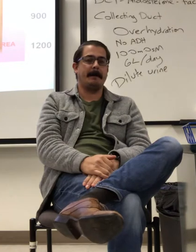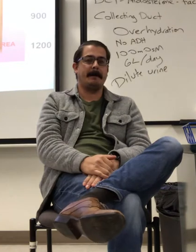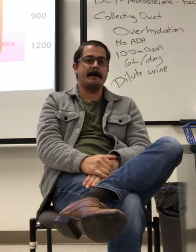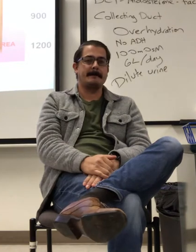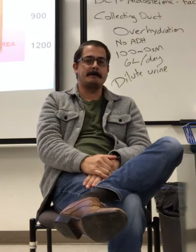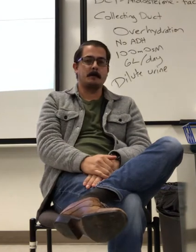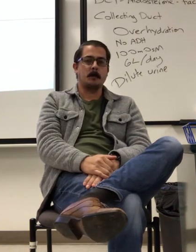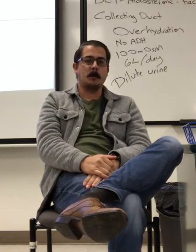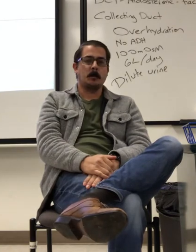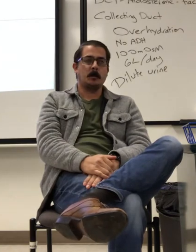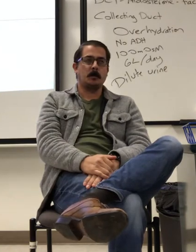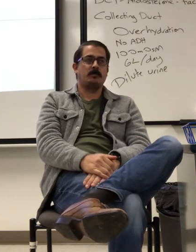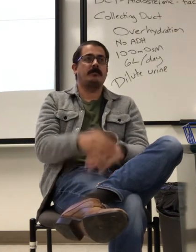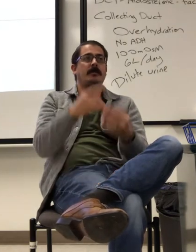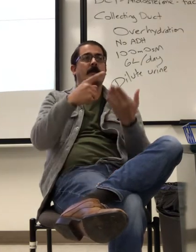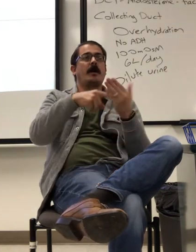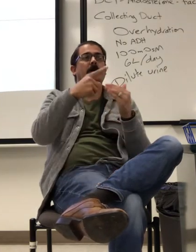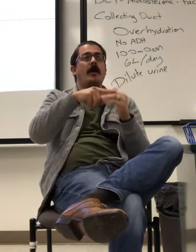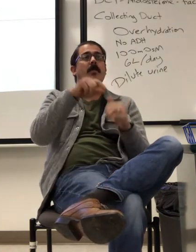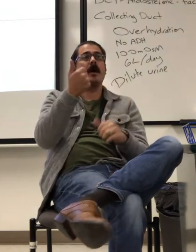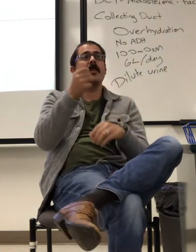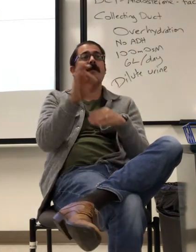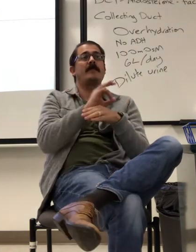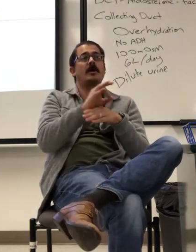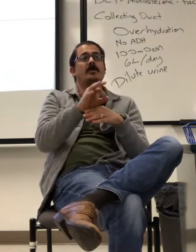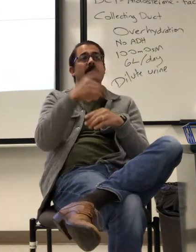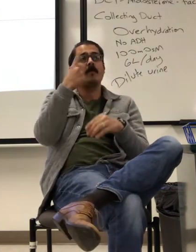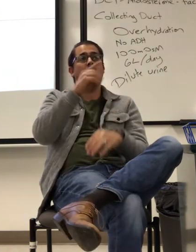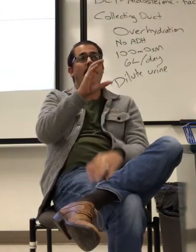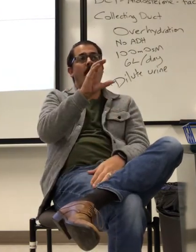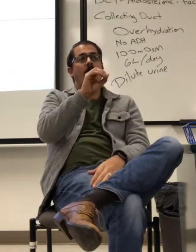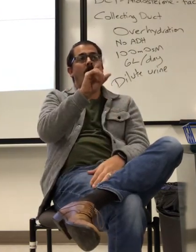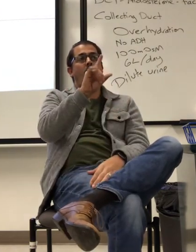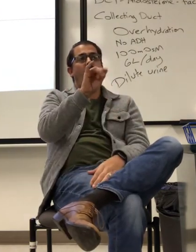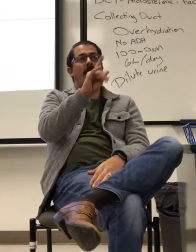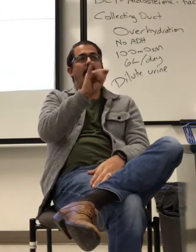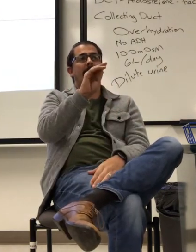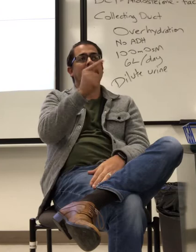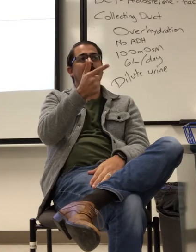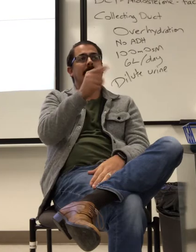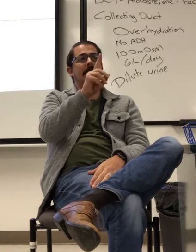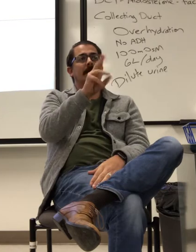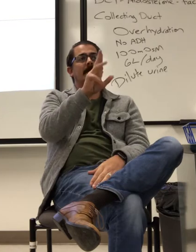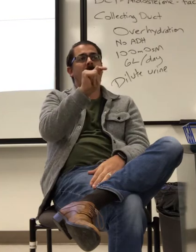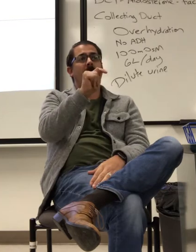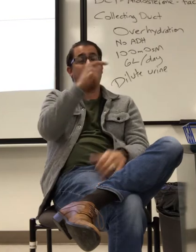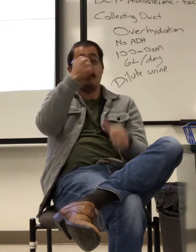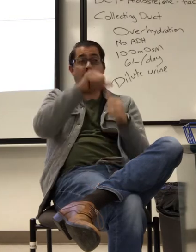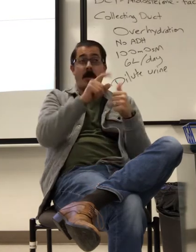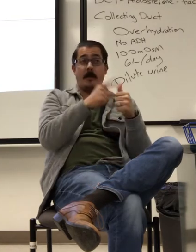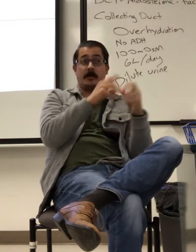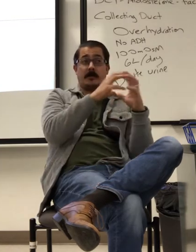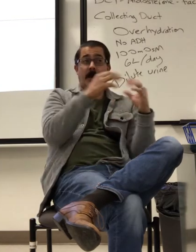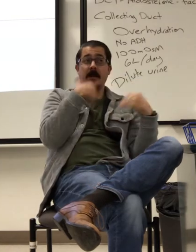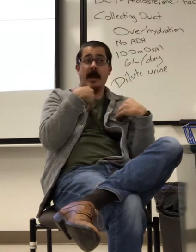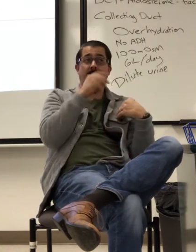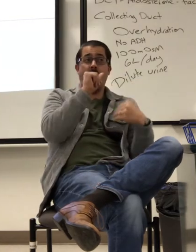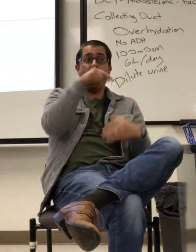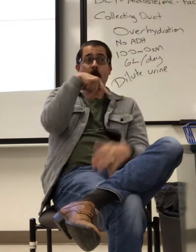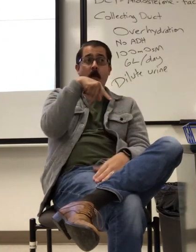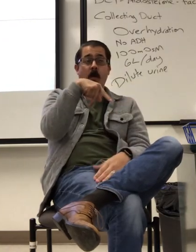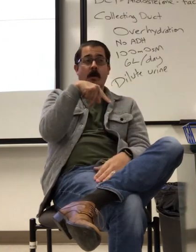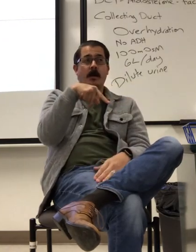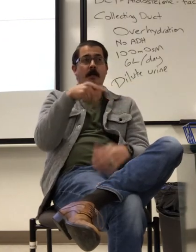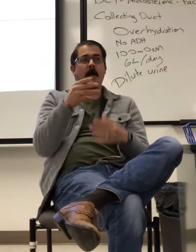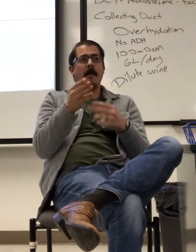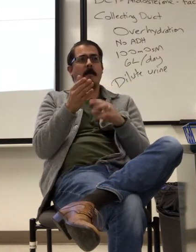So to talk about the other function of the collecting duct, let's remember that it's the principal cells that have the aquaporins, but here in the part in between